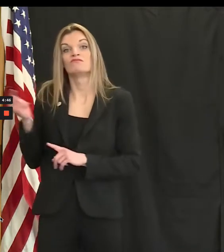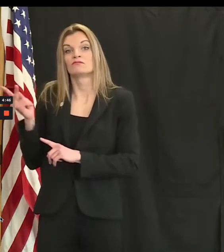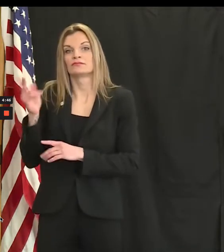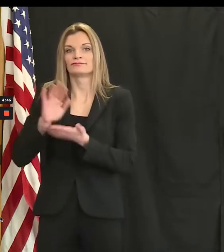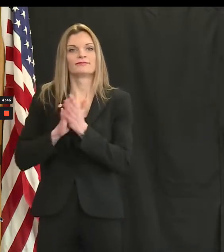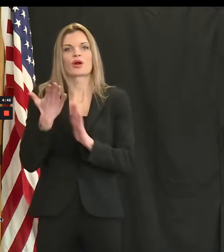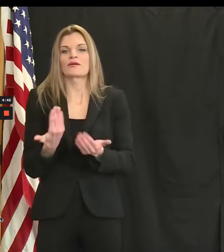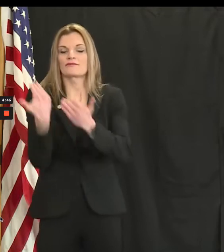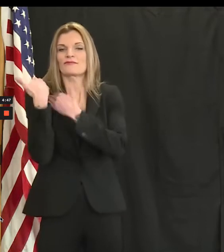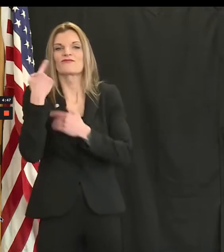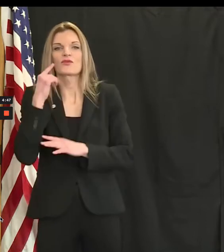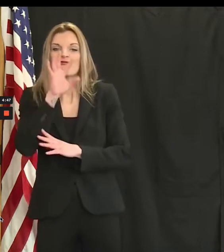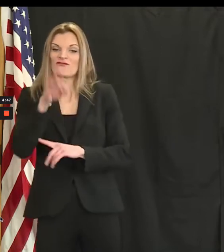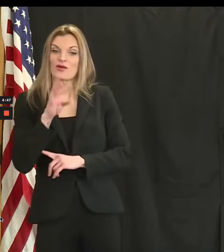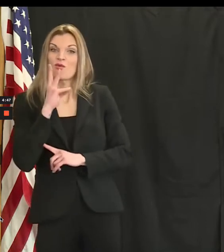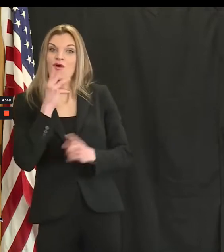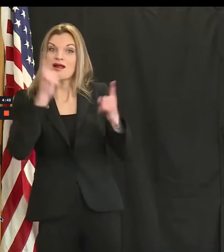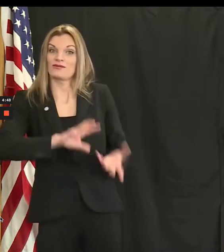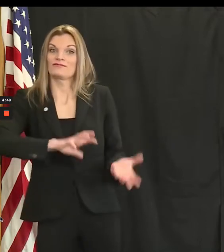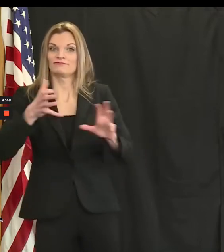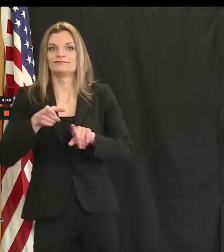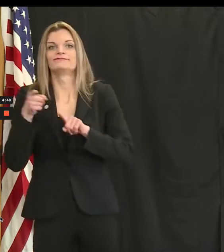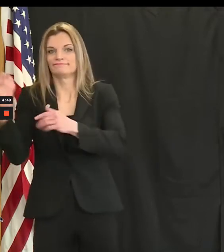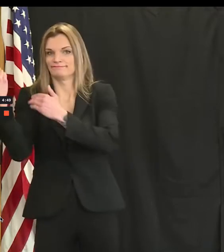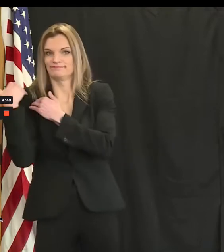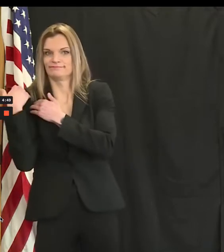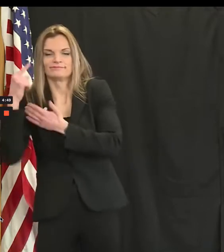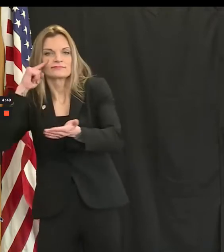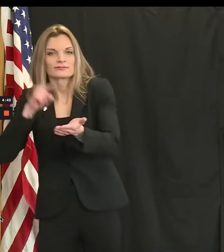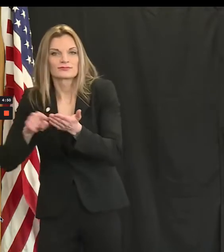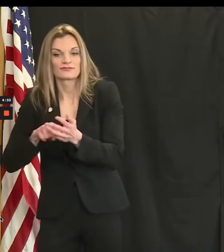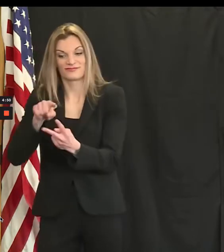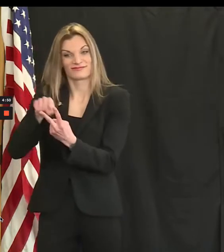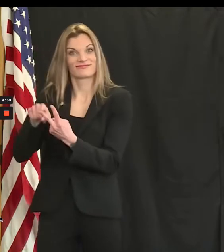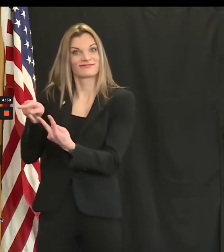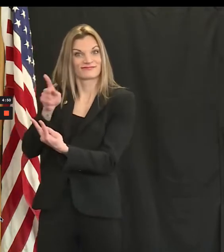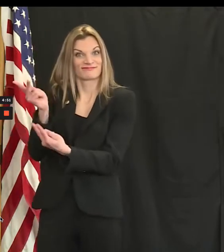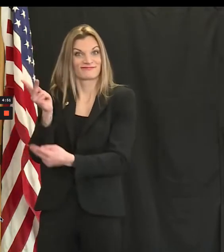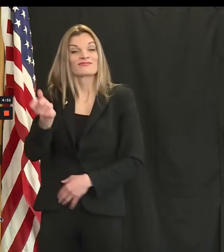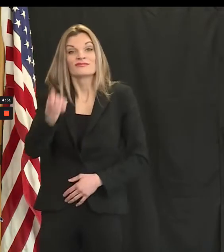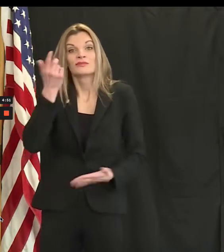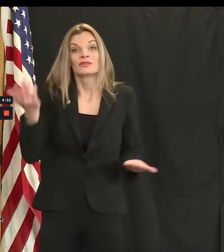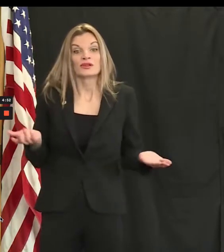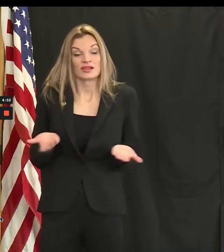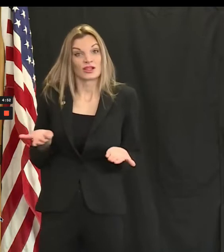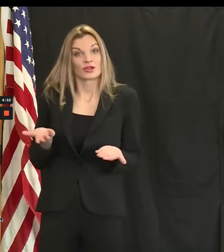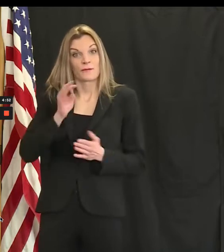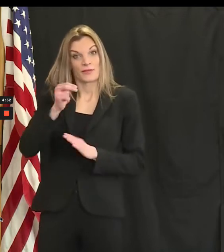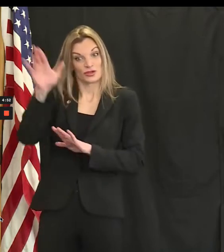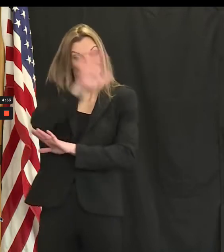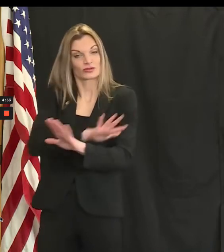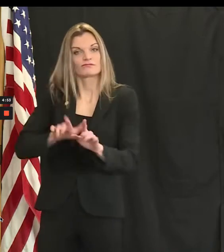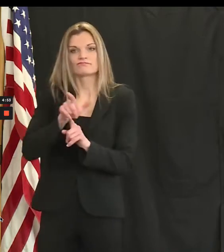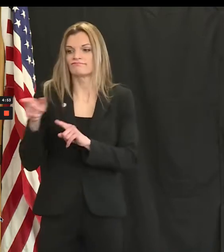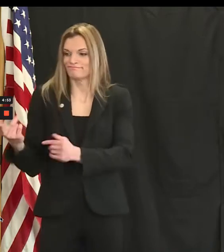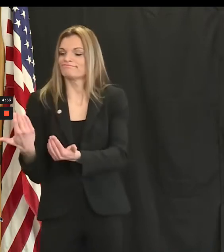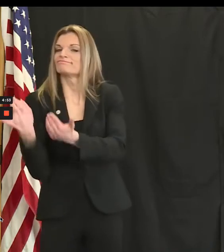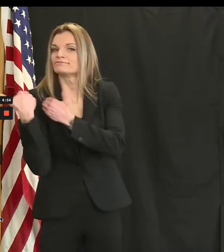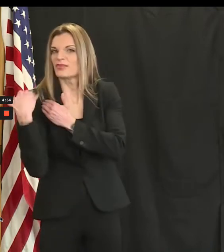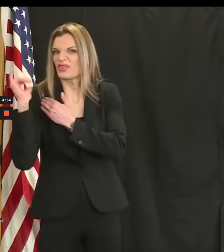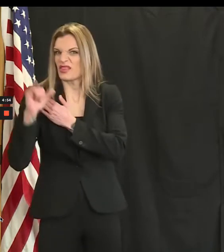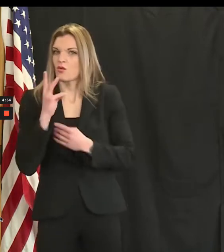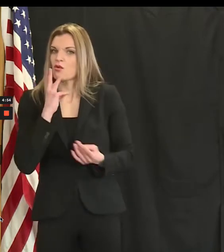crisis. And by placing one of the department's most important criminal investigations under their full and complete control,